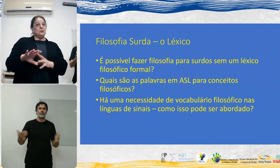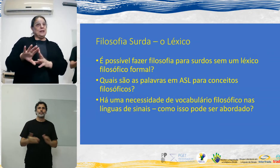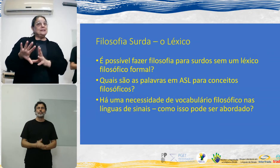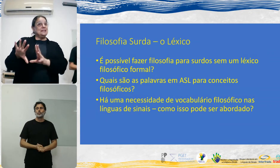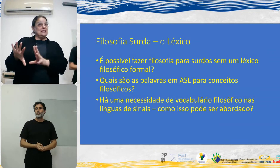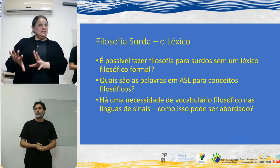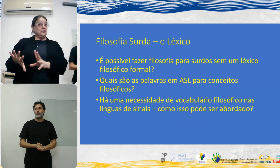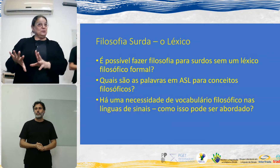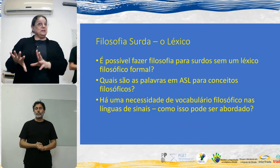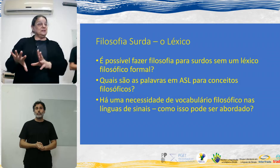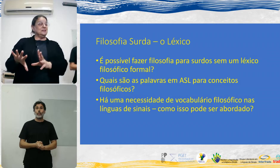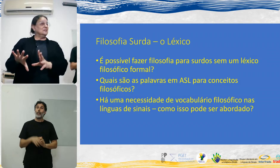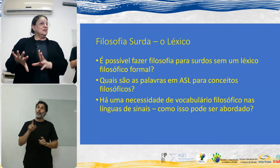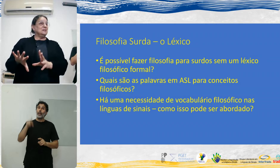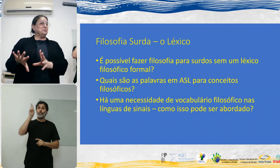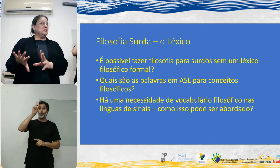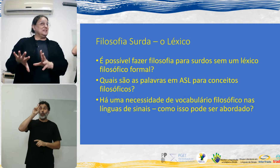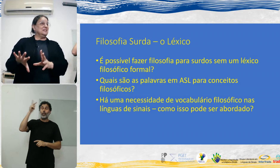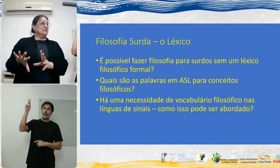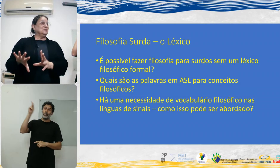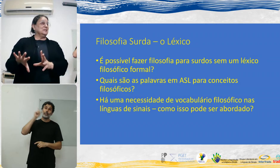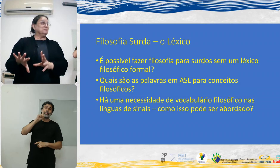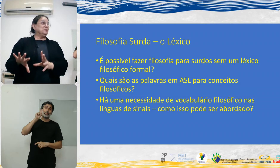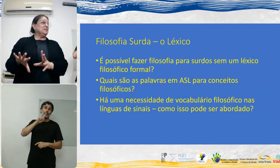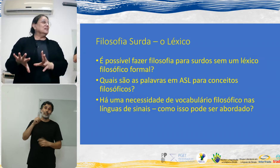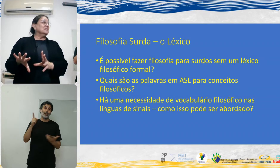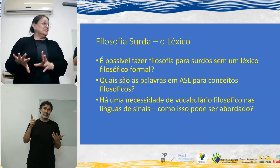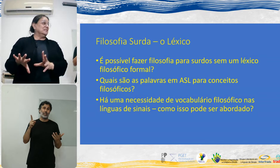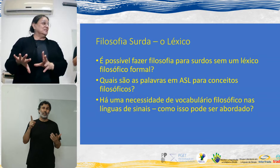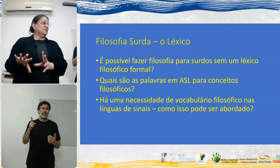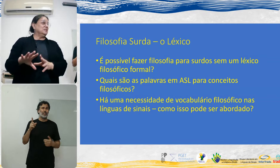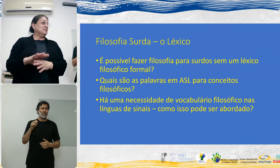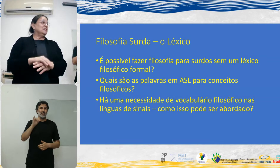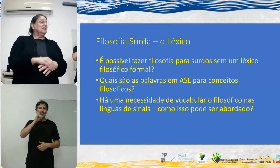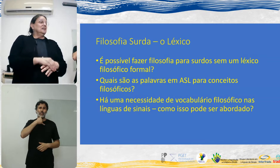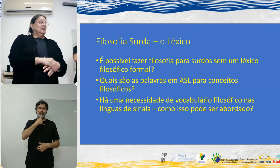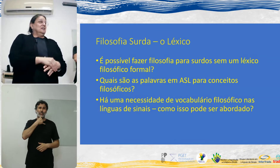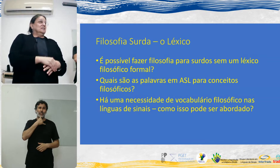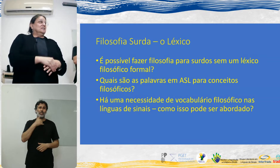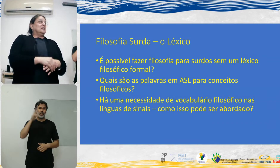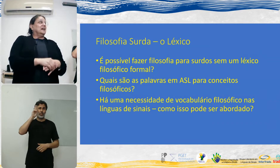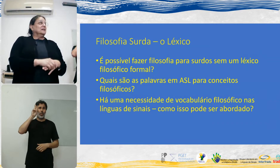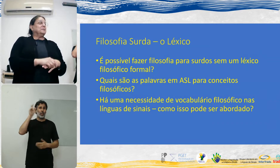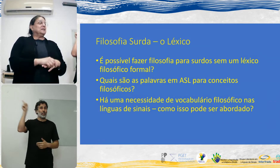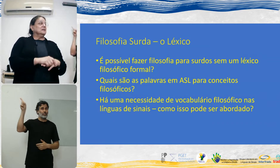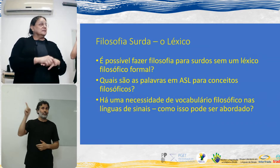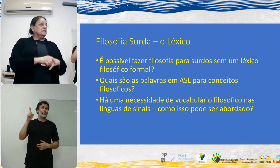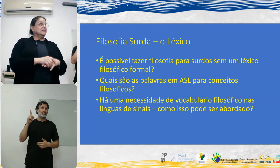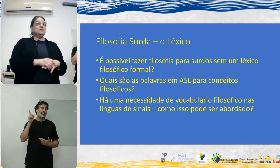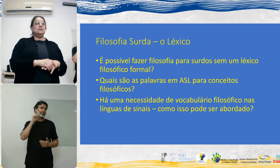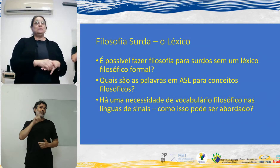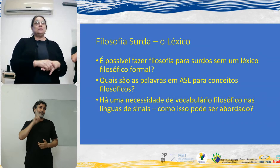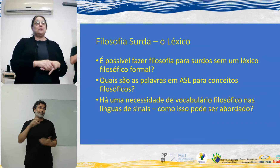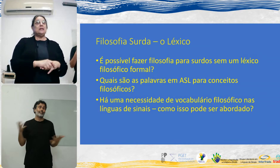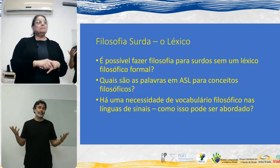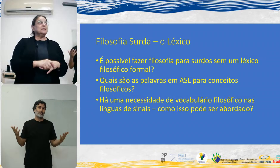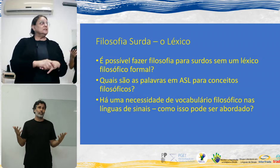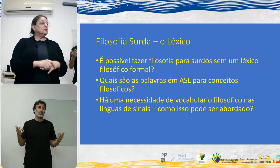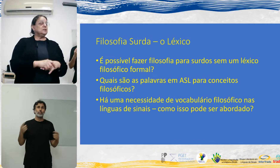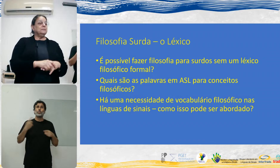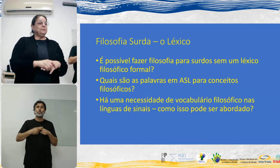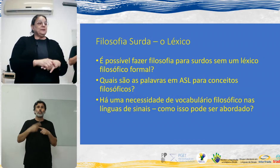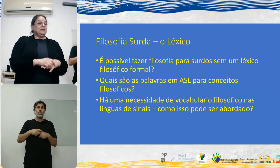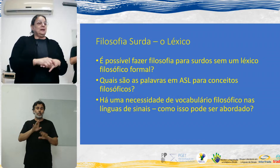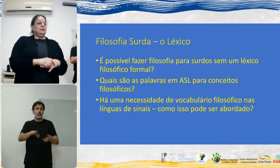that's the history. It's not a pretty history. It's a pretty ugly history. It's sad because deaf children were